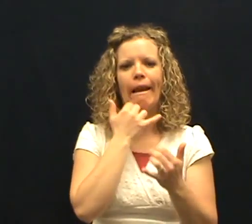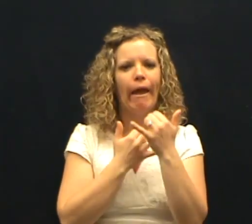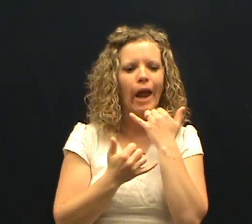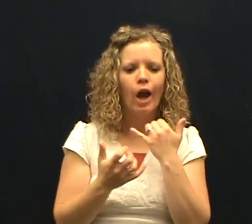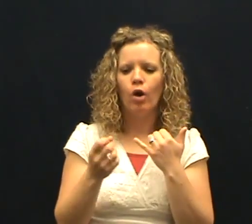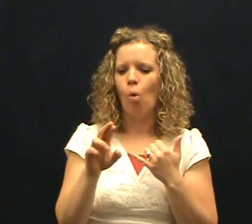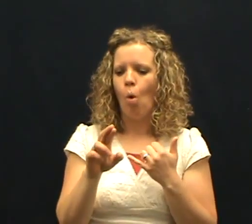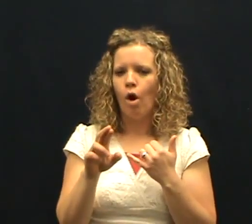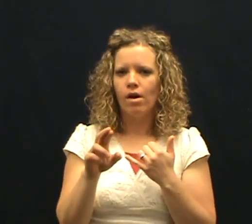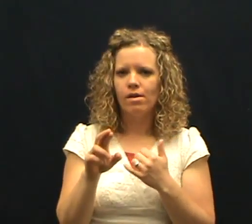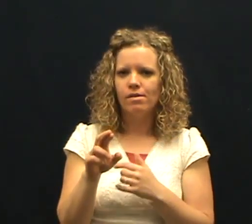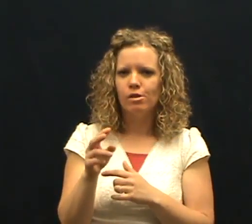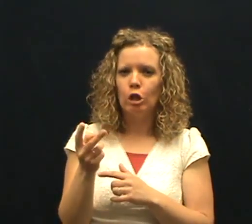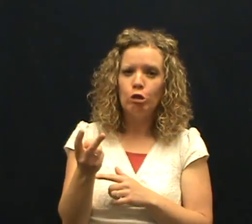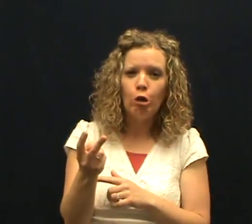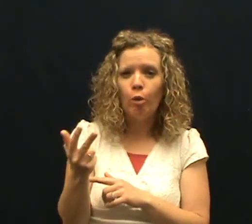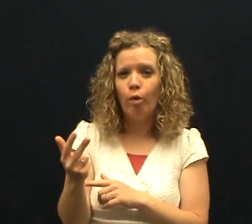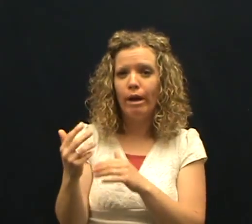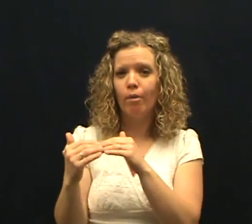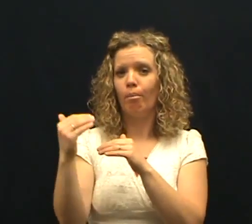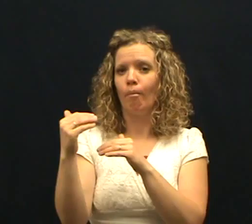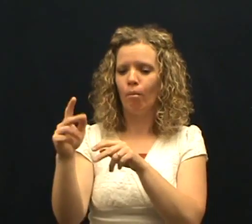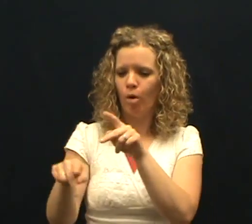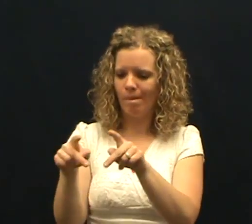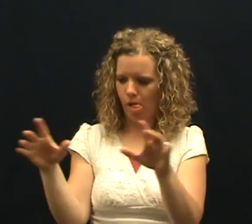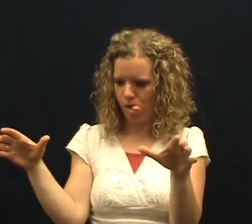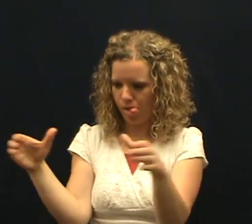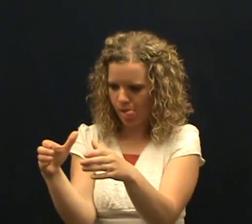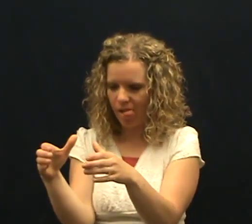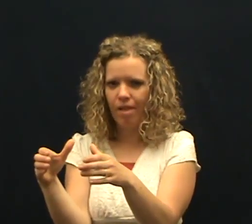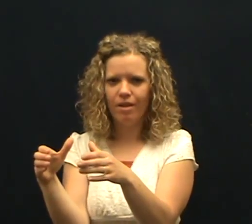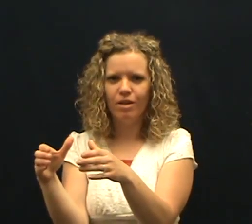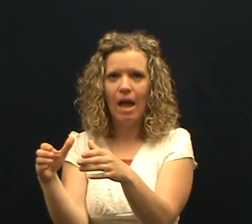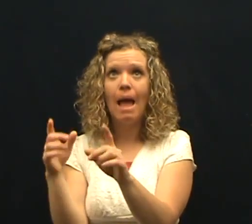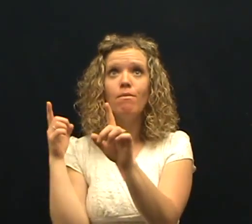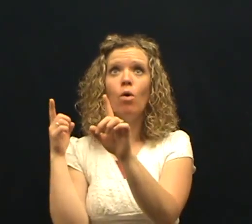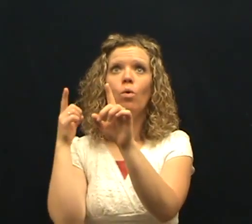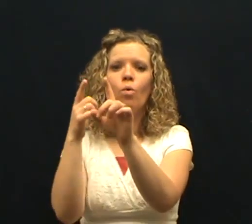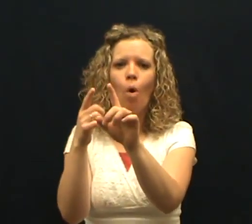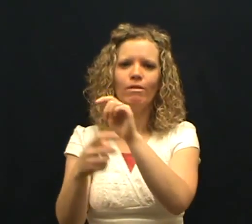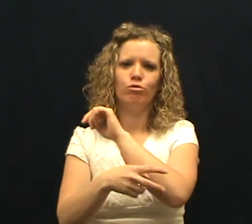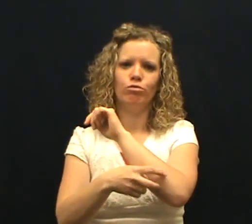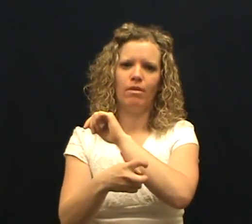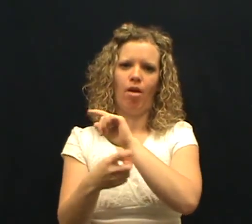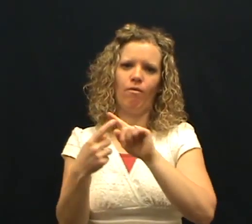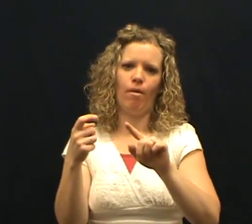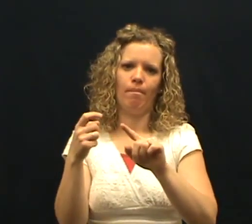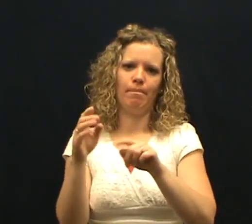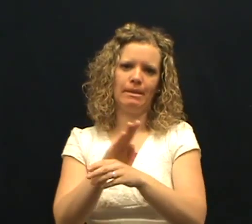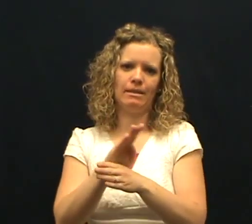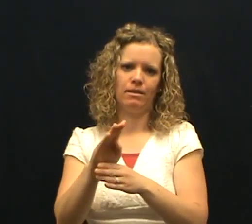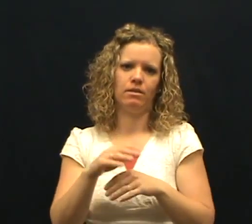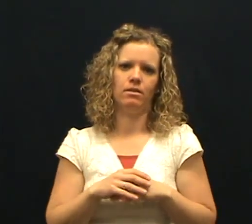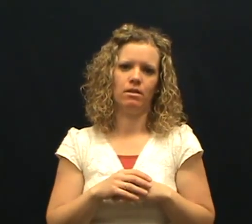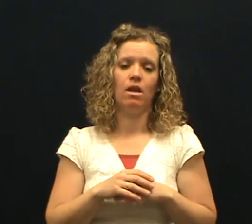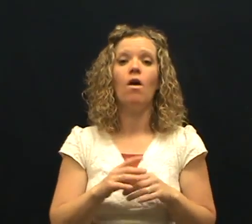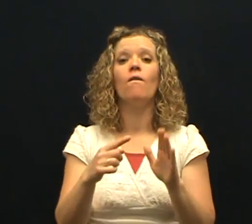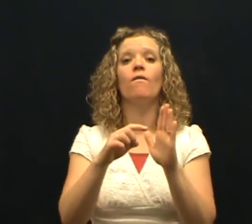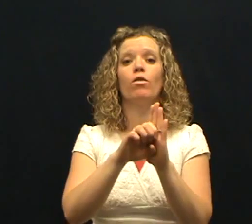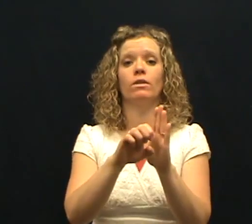collude to defraud an organization. For example, in the Walmart example, let's say you've got a buddy who's a manager, and